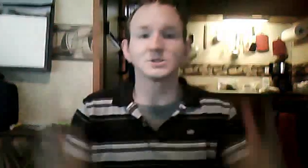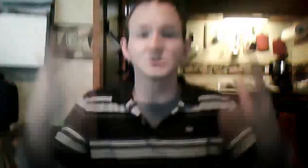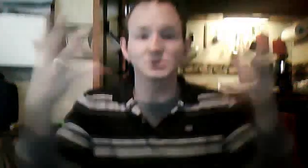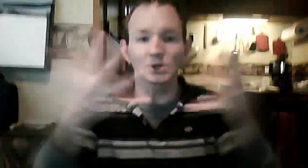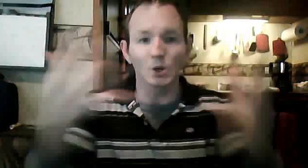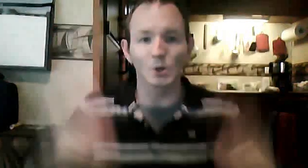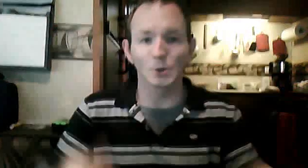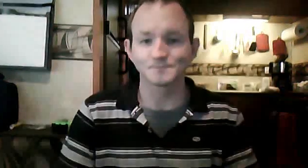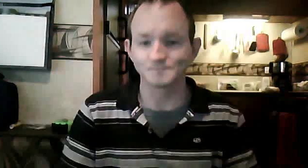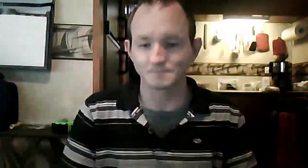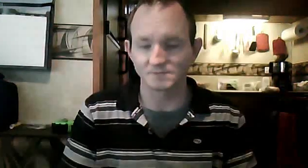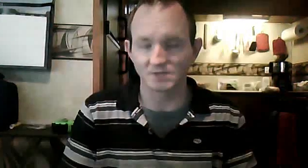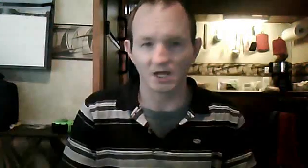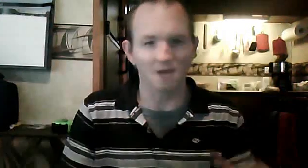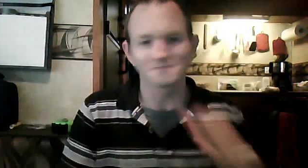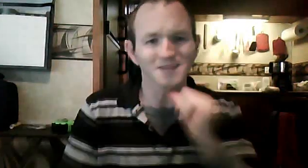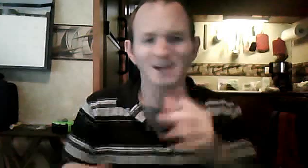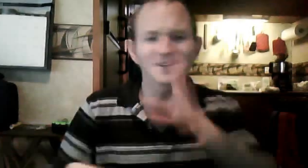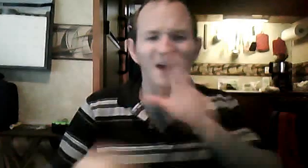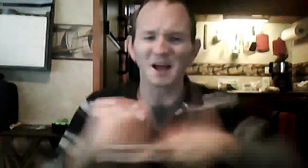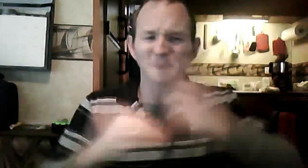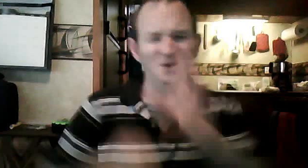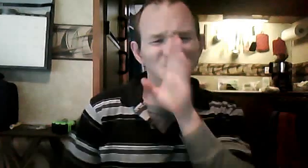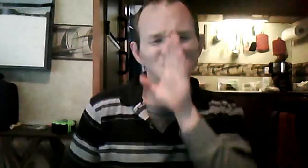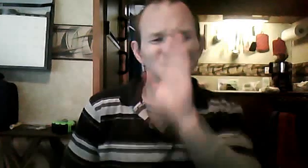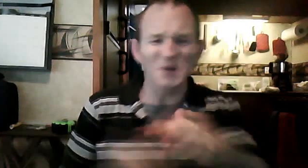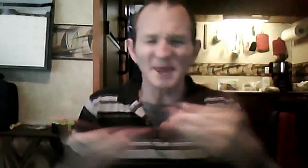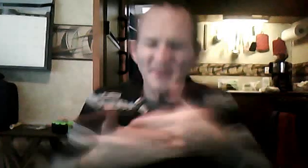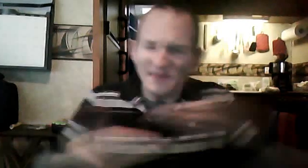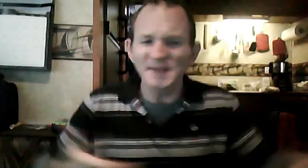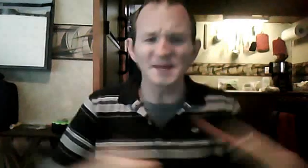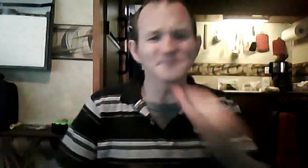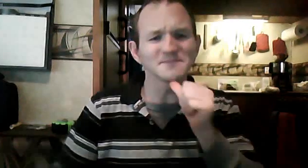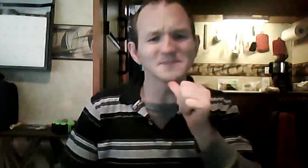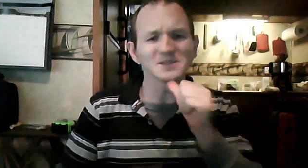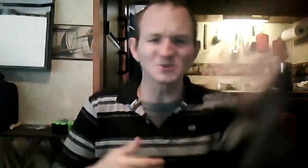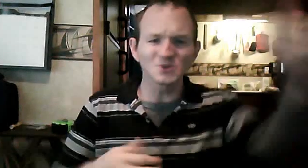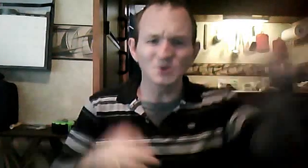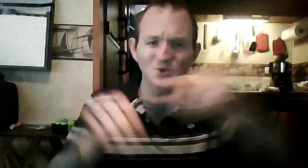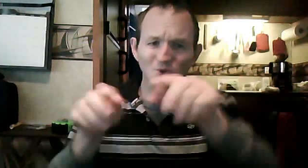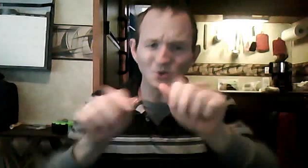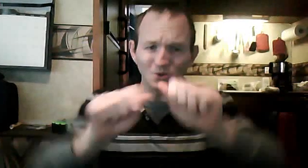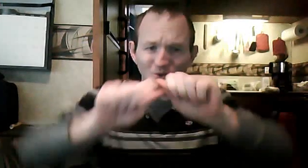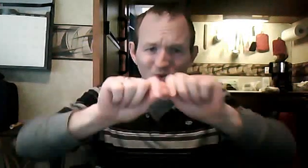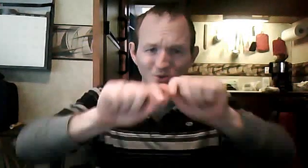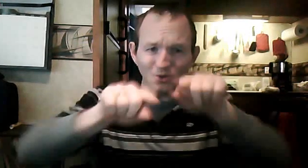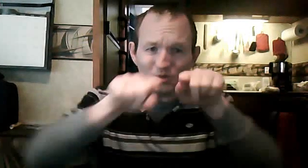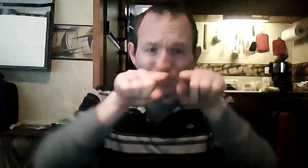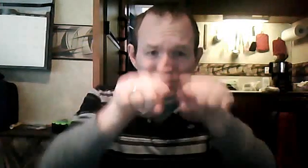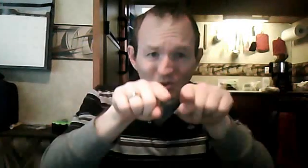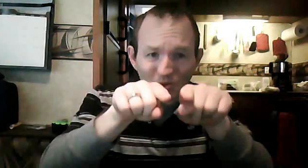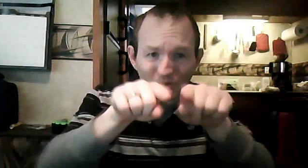time donna arrived at sparkle's apartment sparkle's father was already there and i kept asking is she dead or is she alive